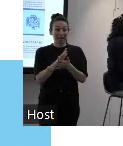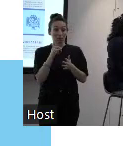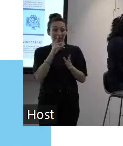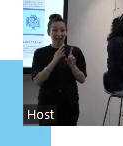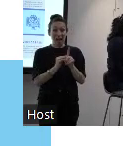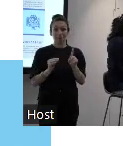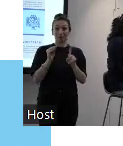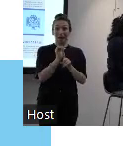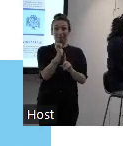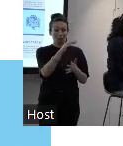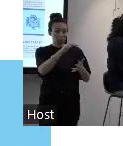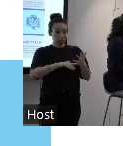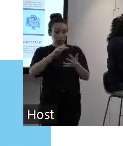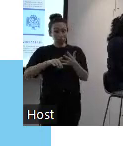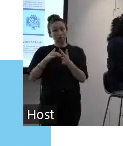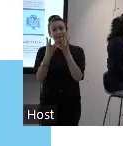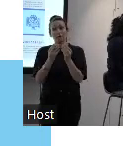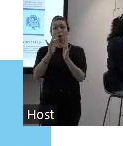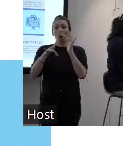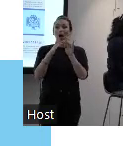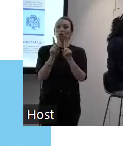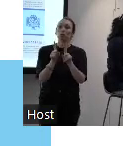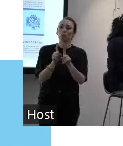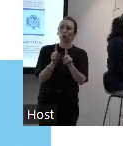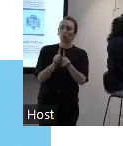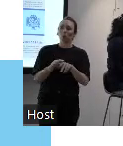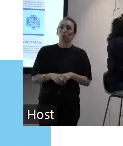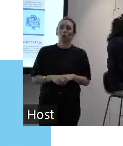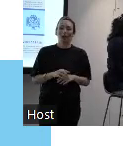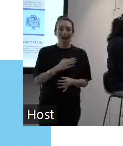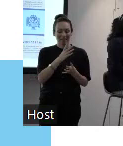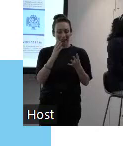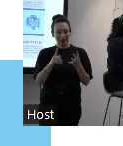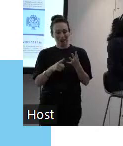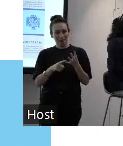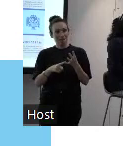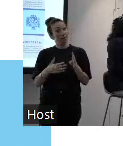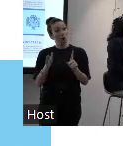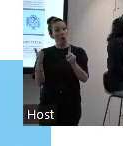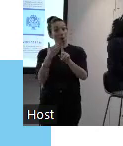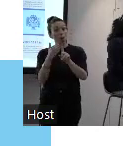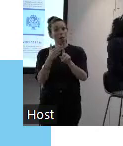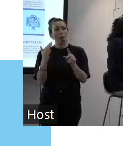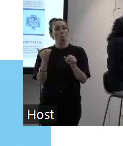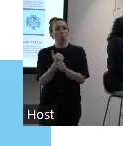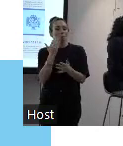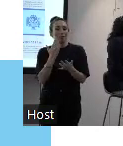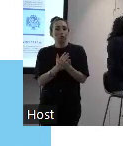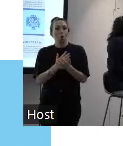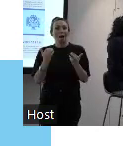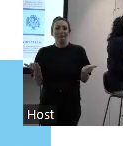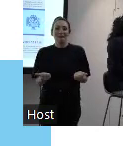needs change. So it's measurement-based care. And lastly, our goal is to build the evidence base in this space, to know that we